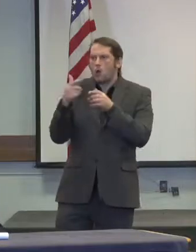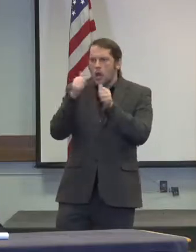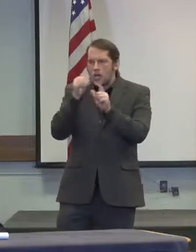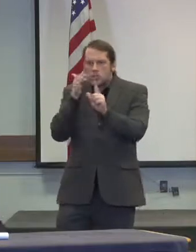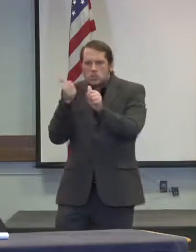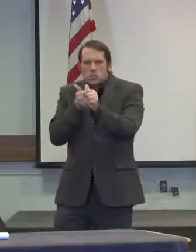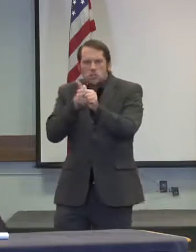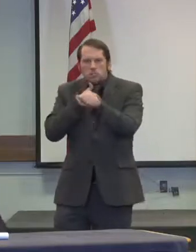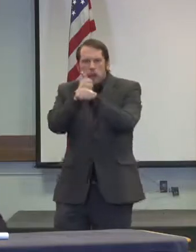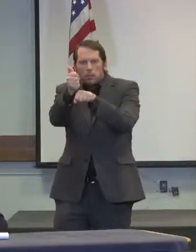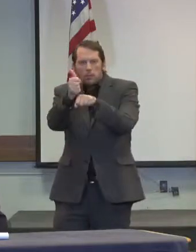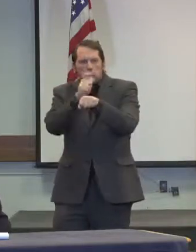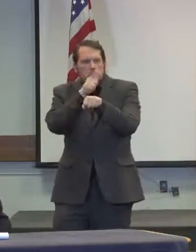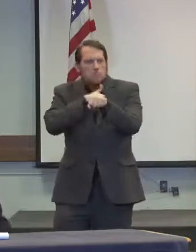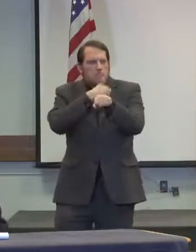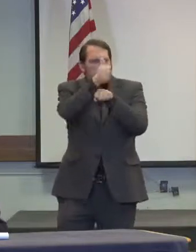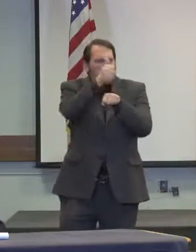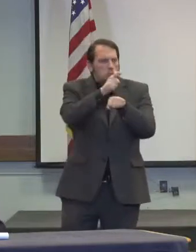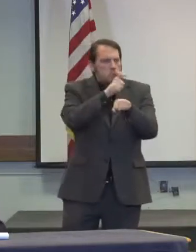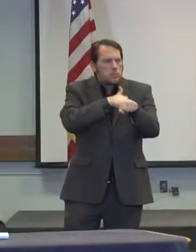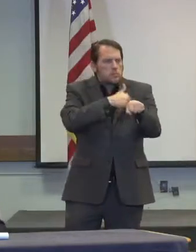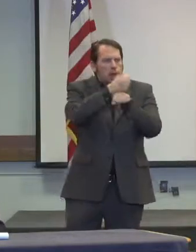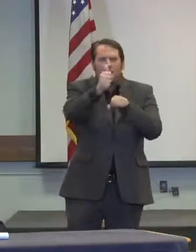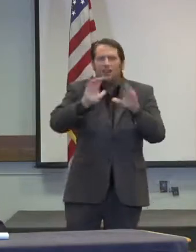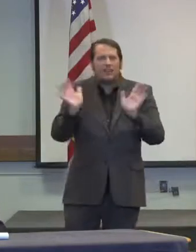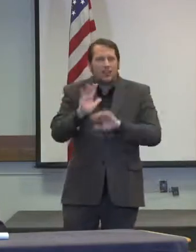virus which isn't even a living being, oddly enough.